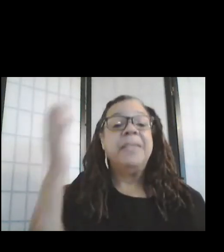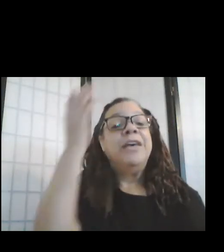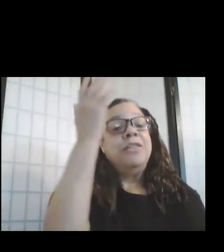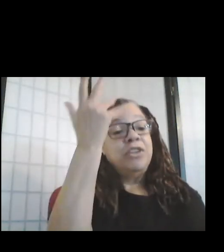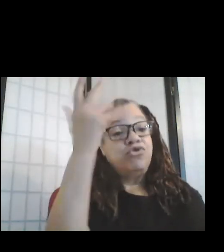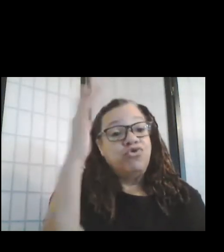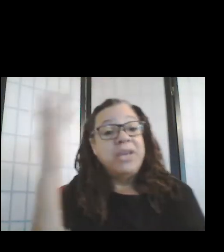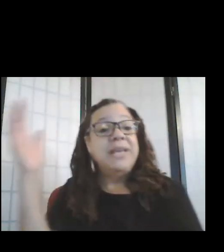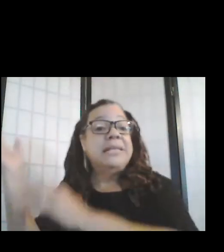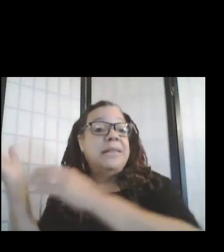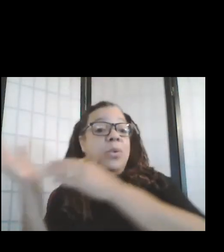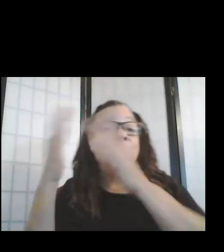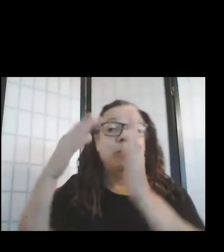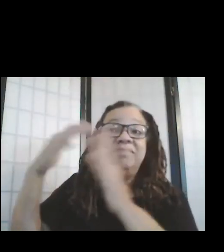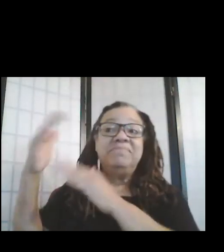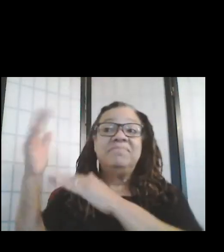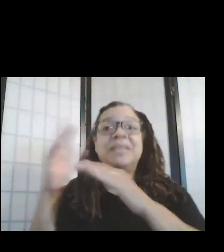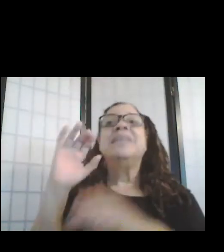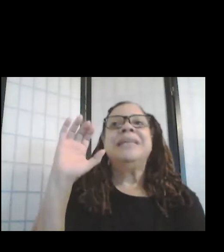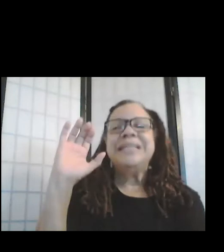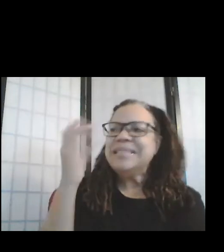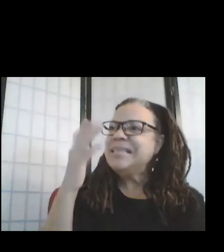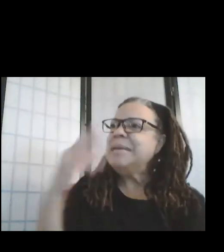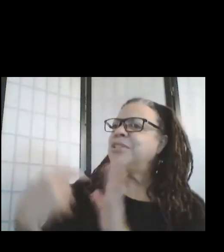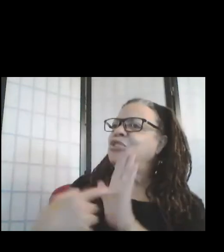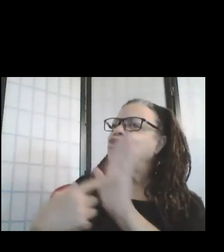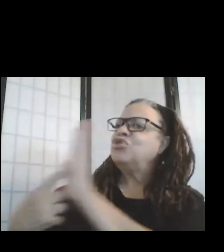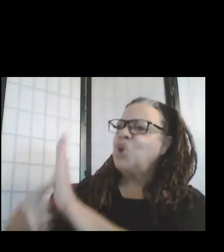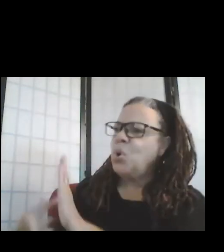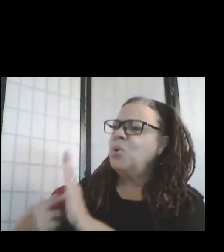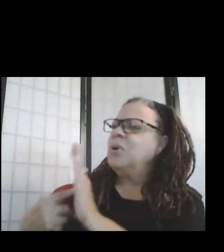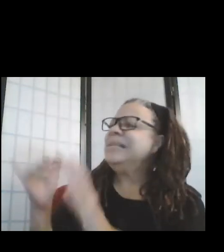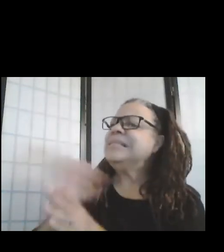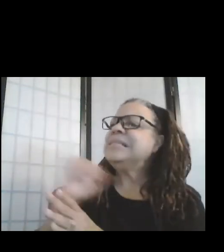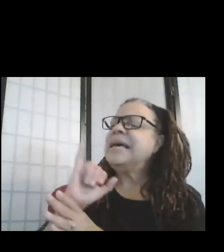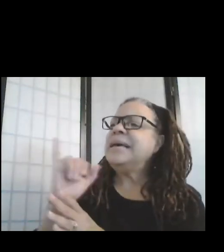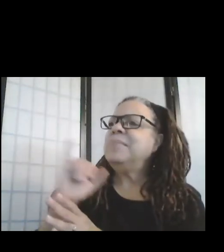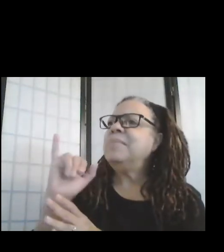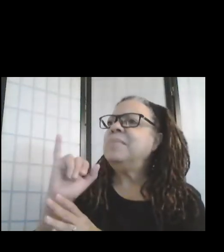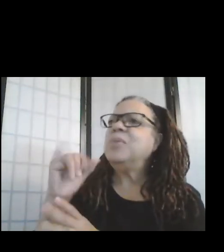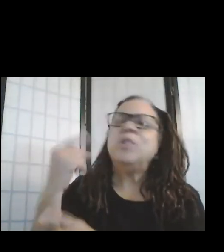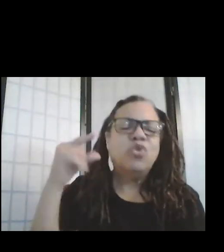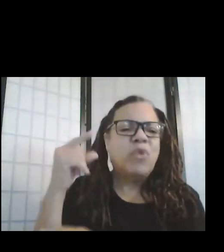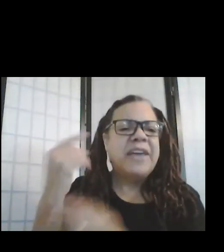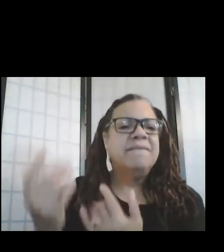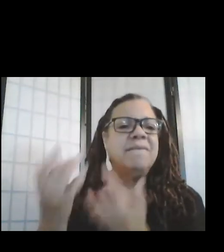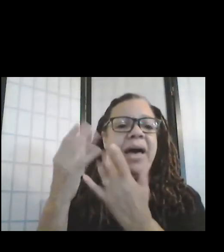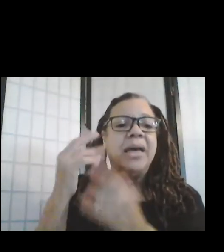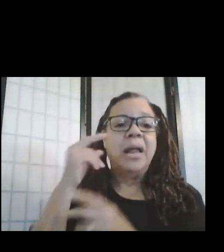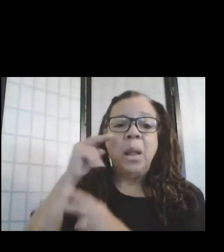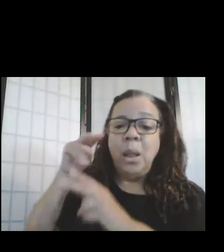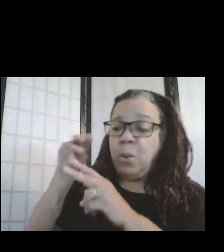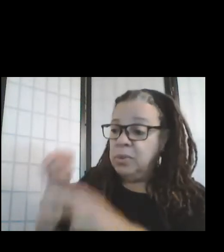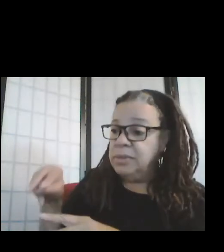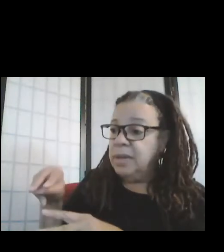in the wind seem to be aflame with green fire. As she gazes down, Lucy's eyes